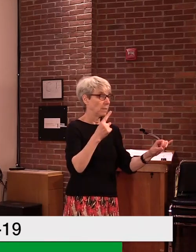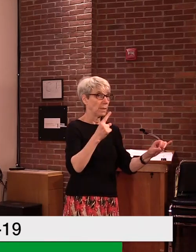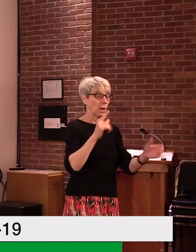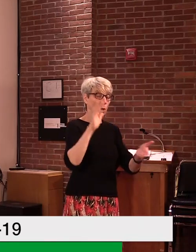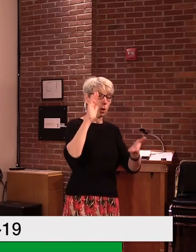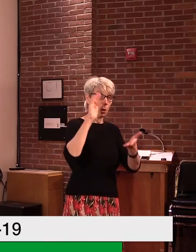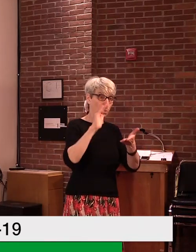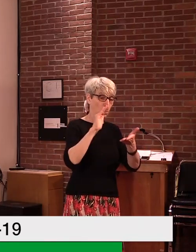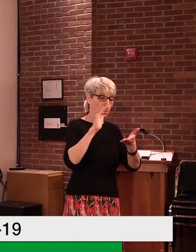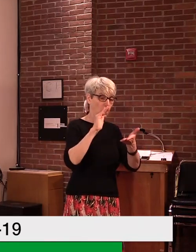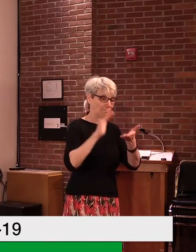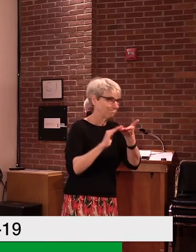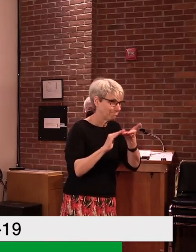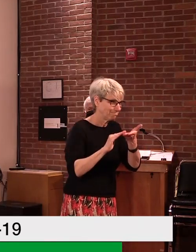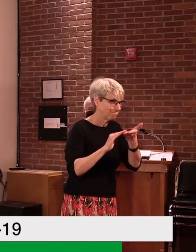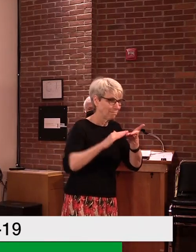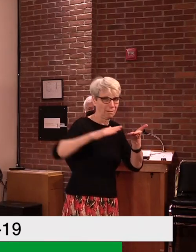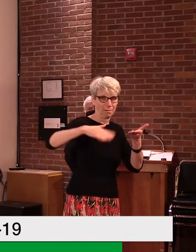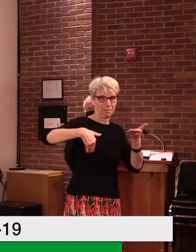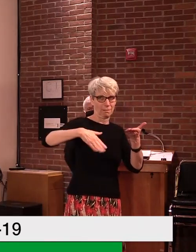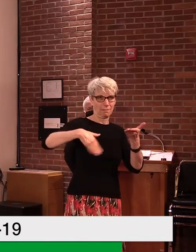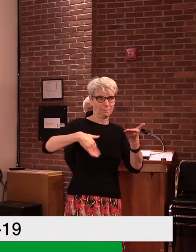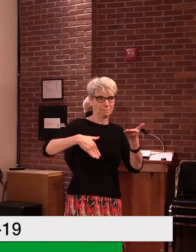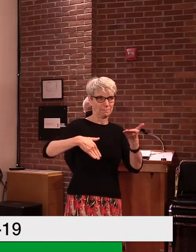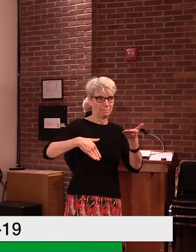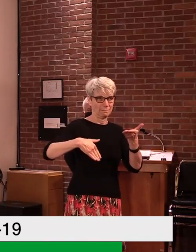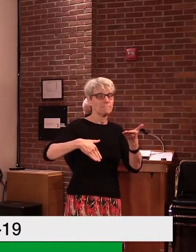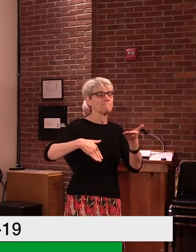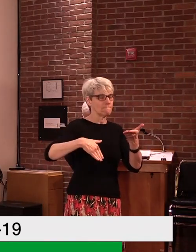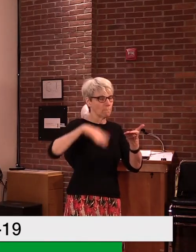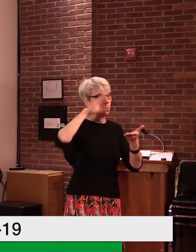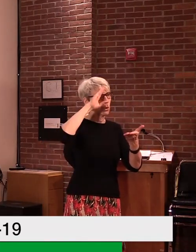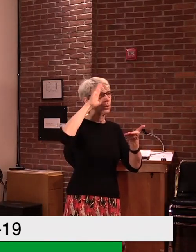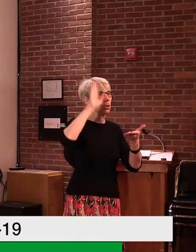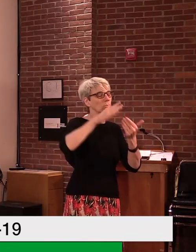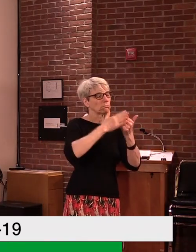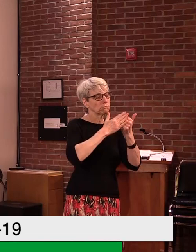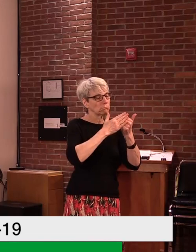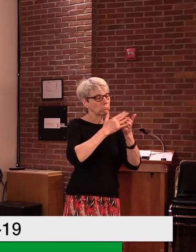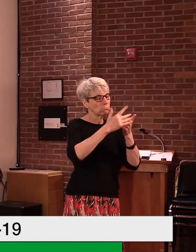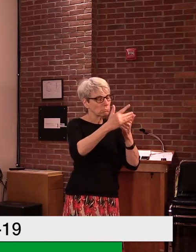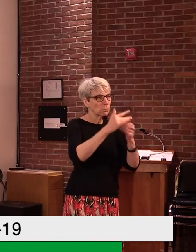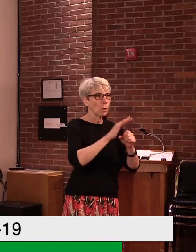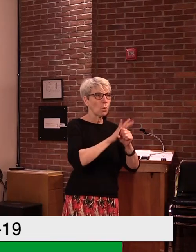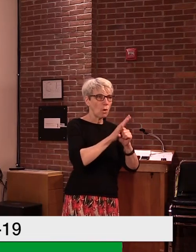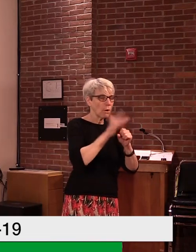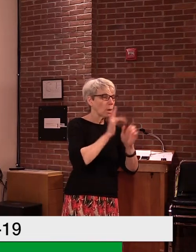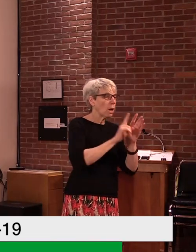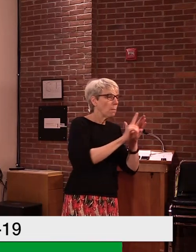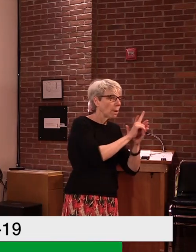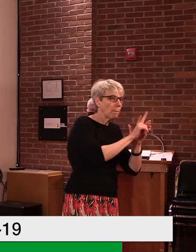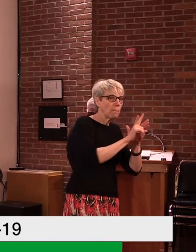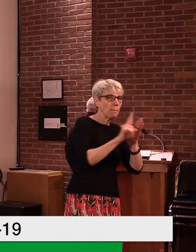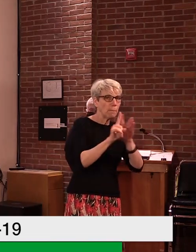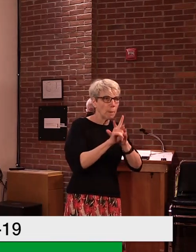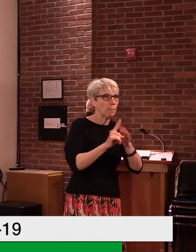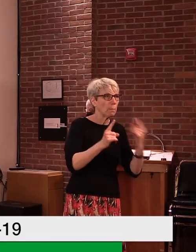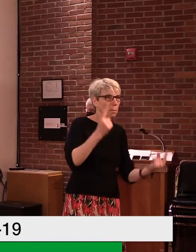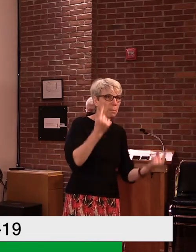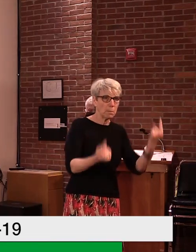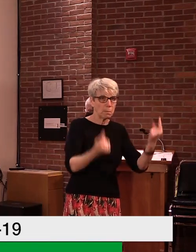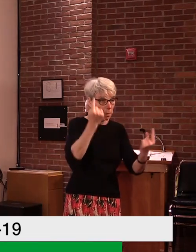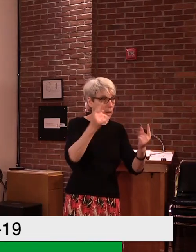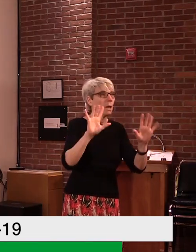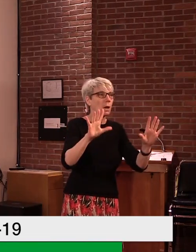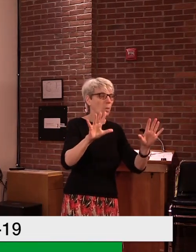the same as none. We still expect to see cases of COVID-19 and work quickly to contain them. To